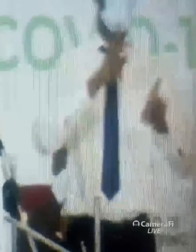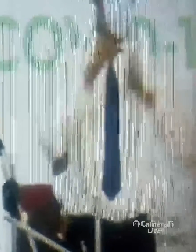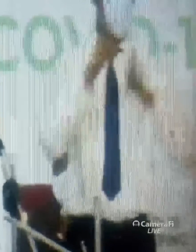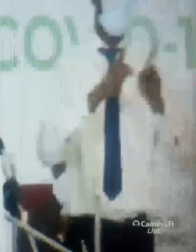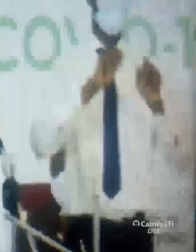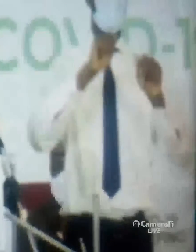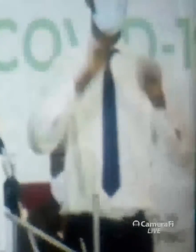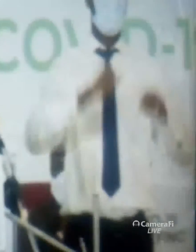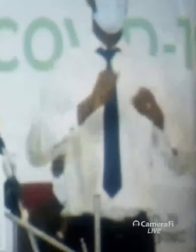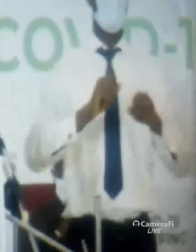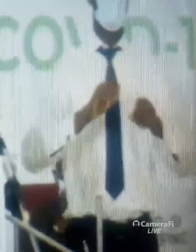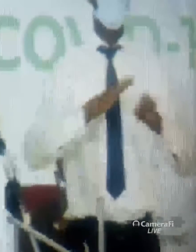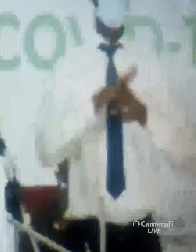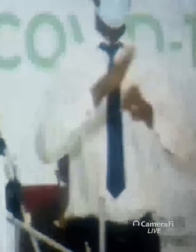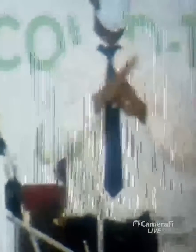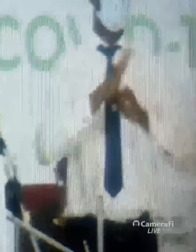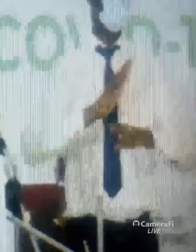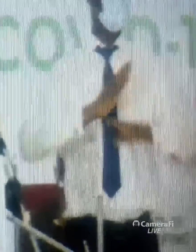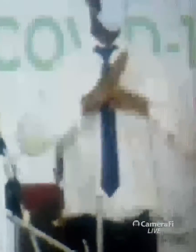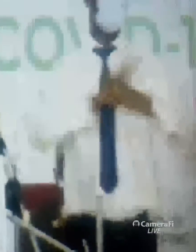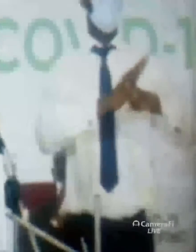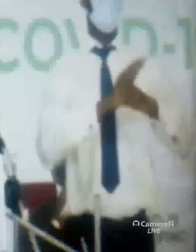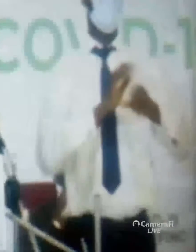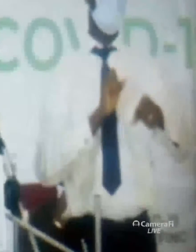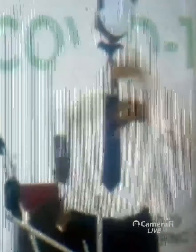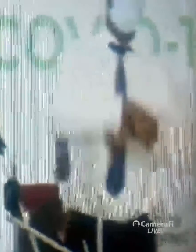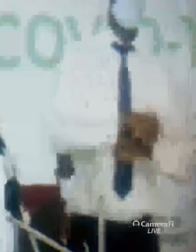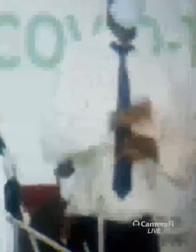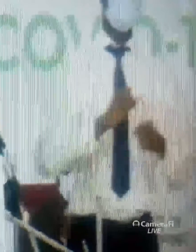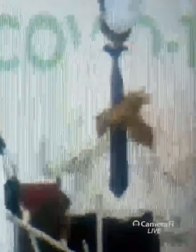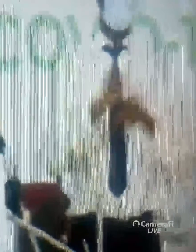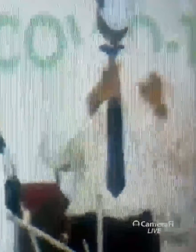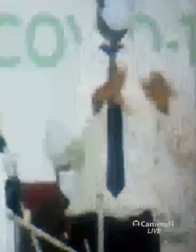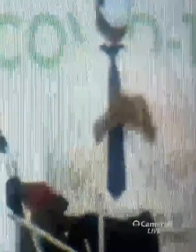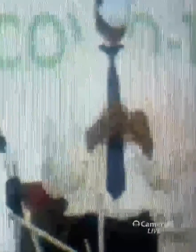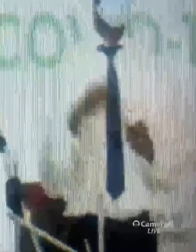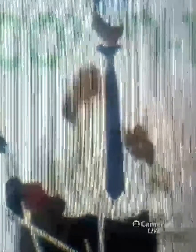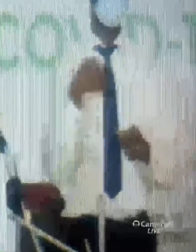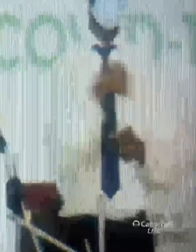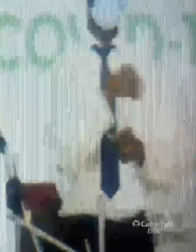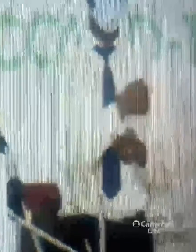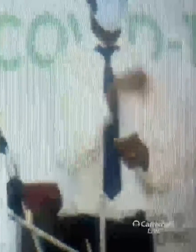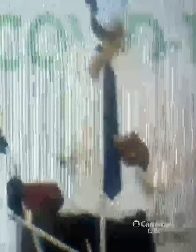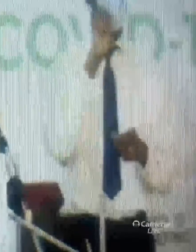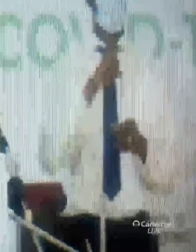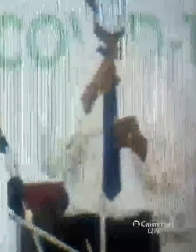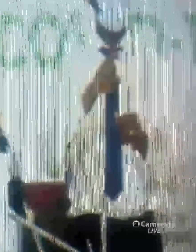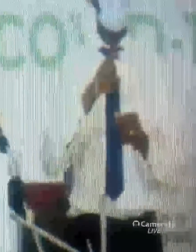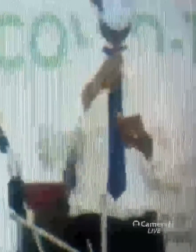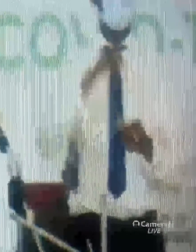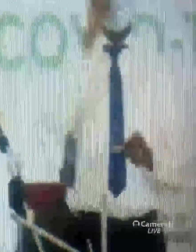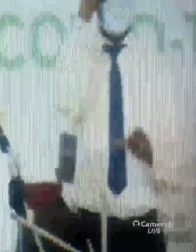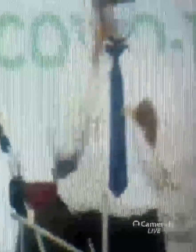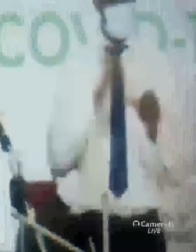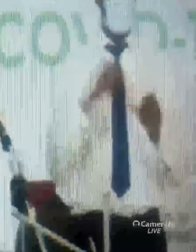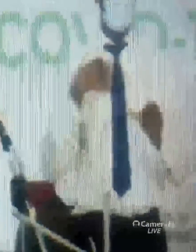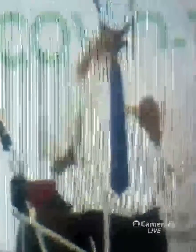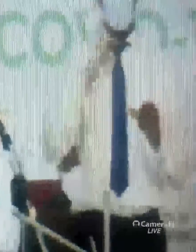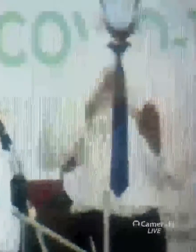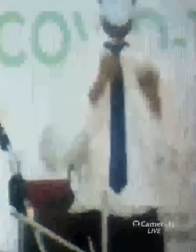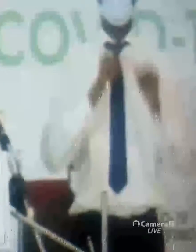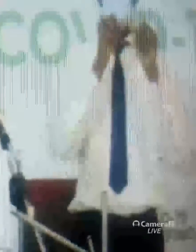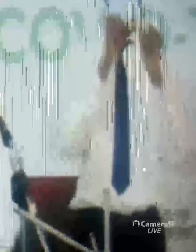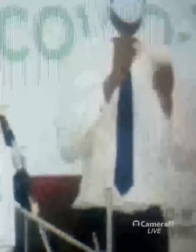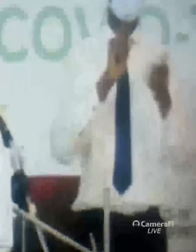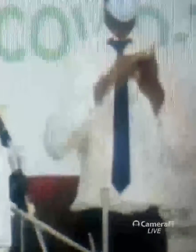altogether, right? So we just have to face a future this year that we will have to continue doing these things that we need